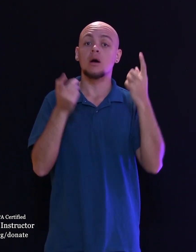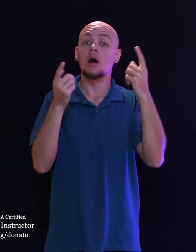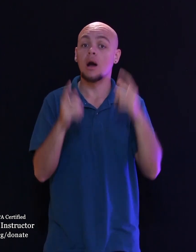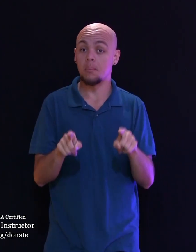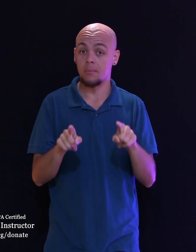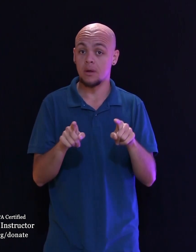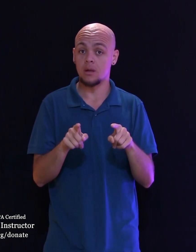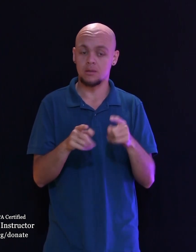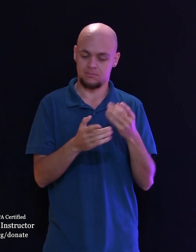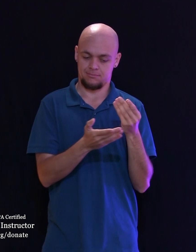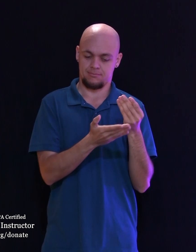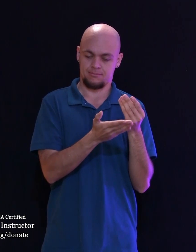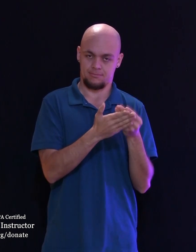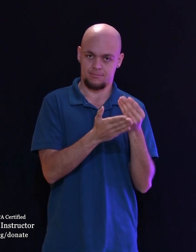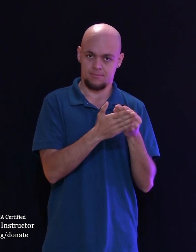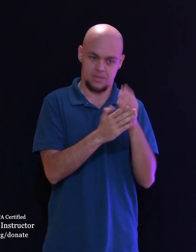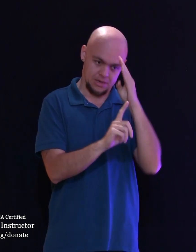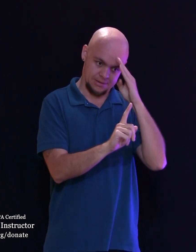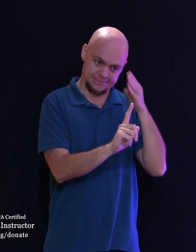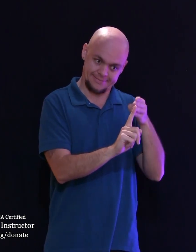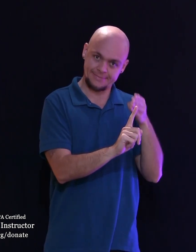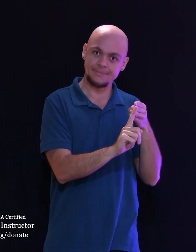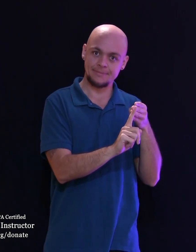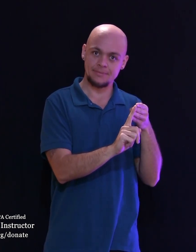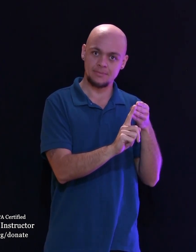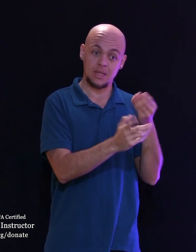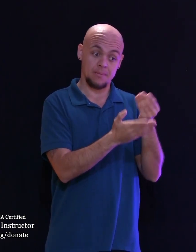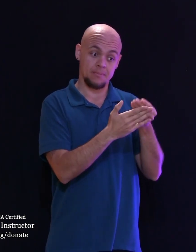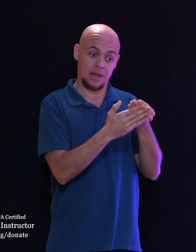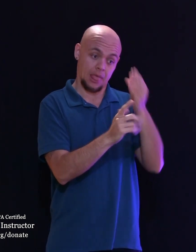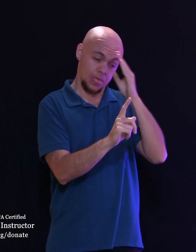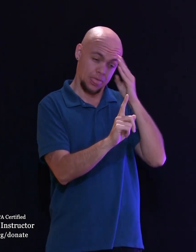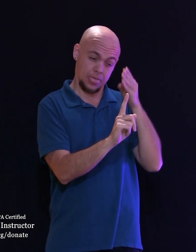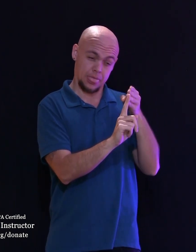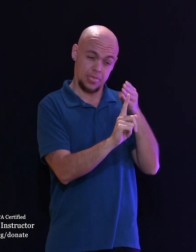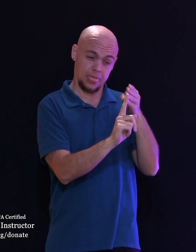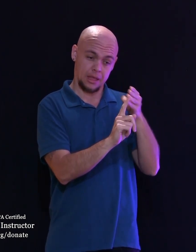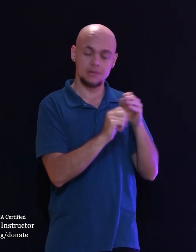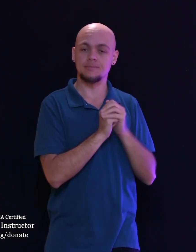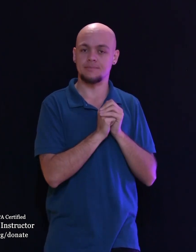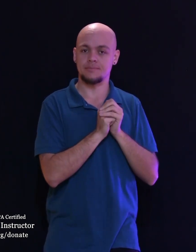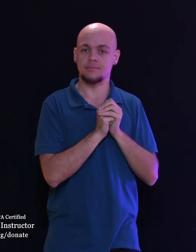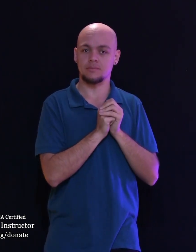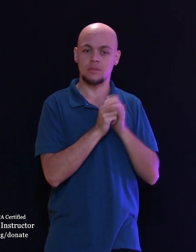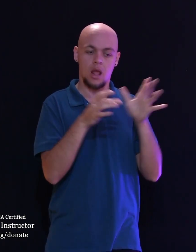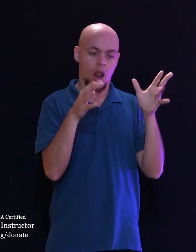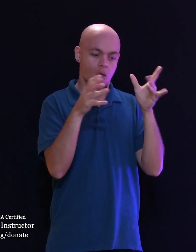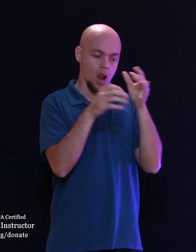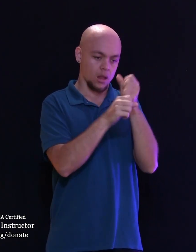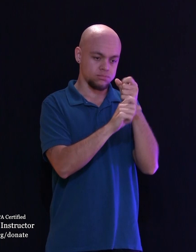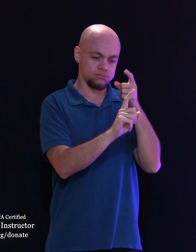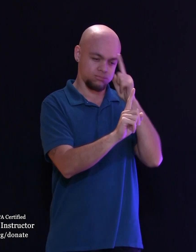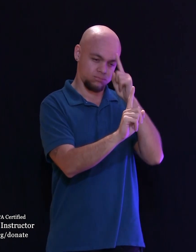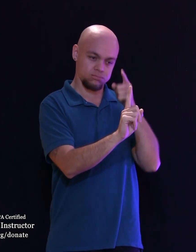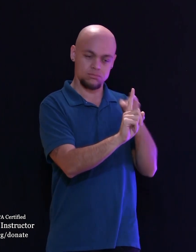down to money, because it always comes down to money sometimes. It comes down to